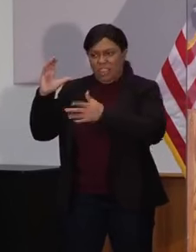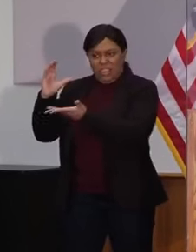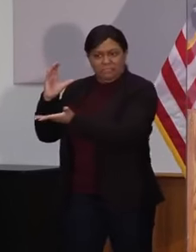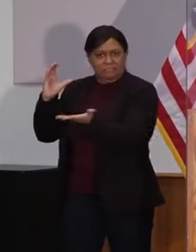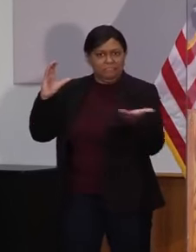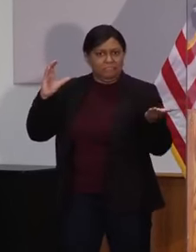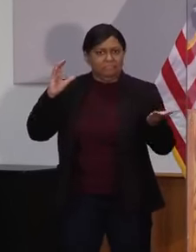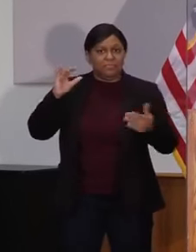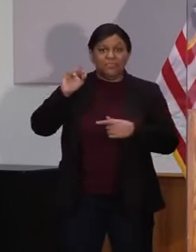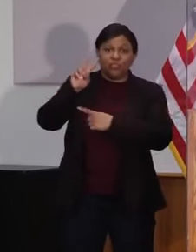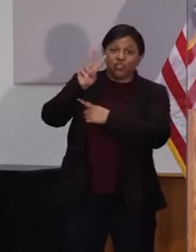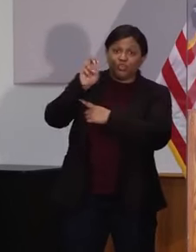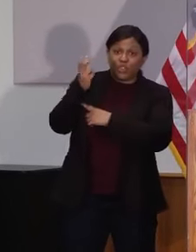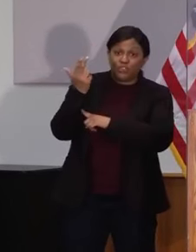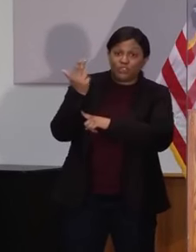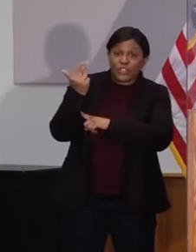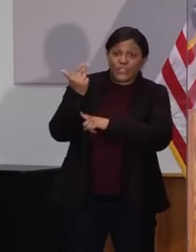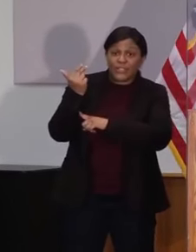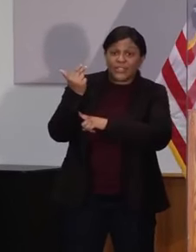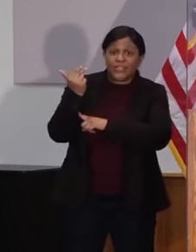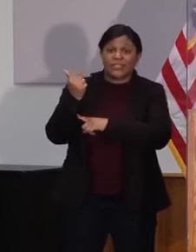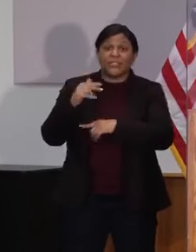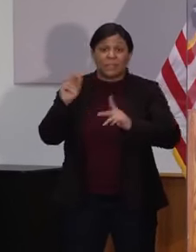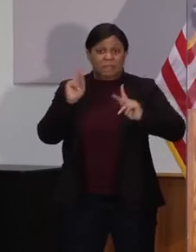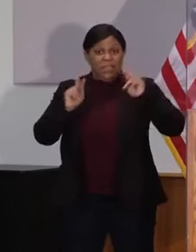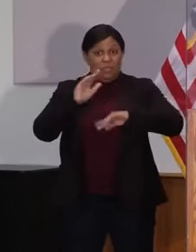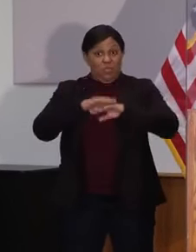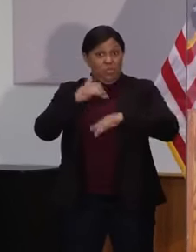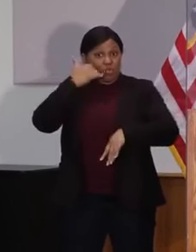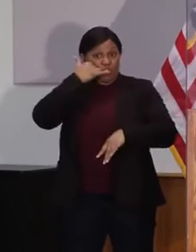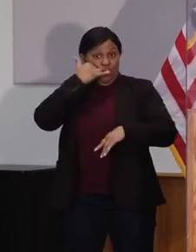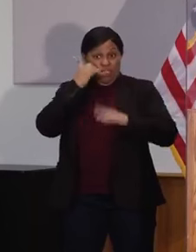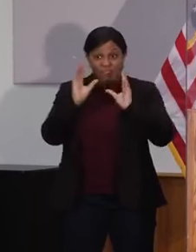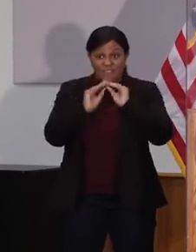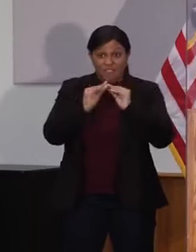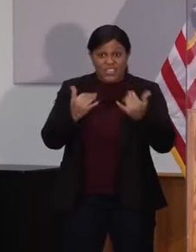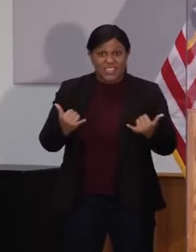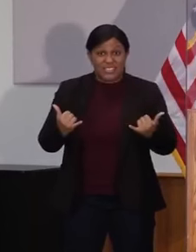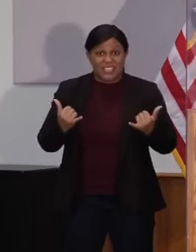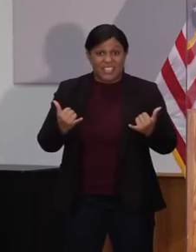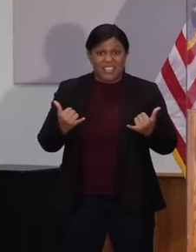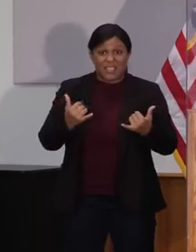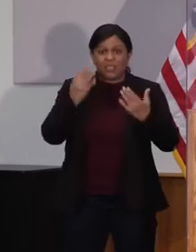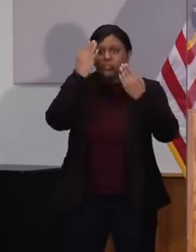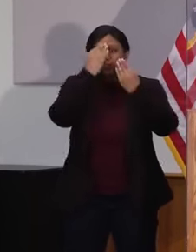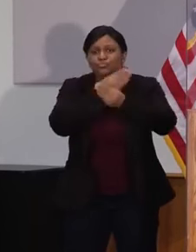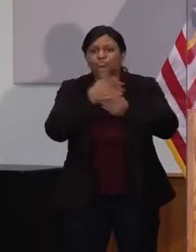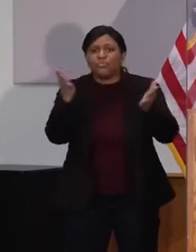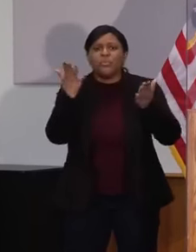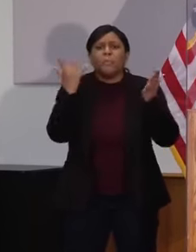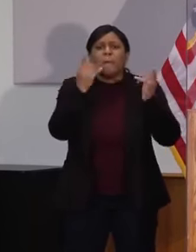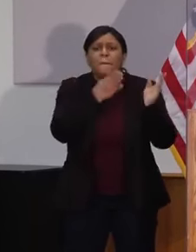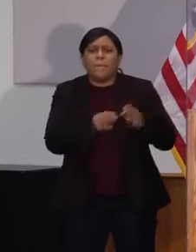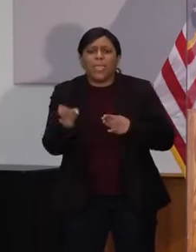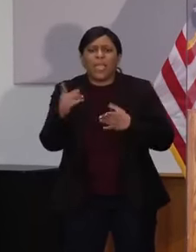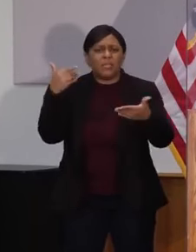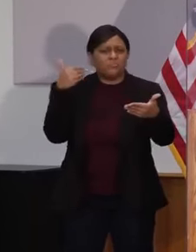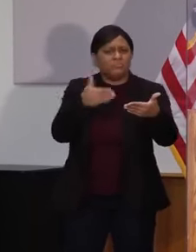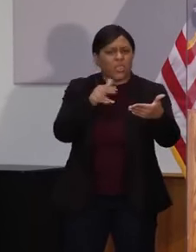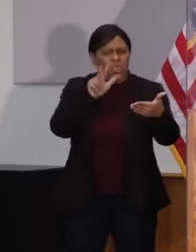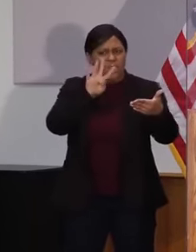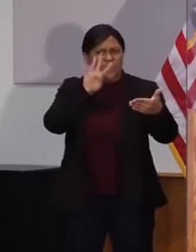213 CLEOs that were on the call today with us, who got briefed on the unified command and the plan that we have, which is a